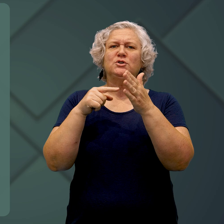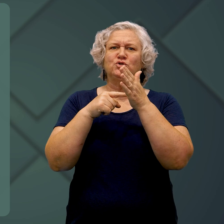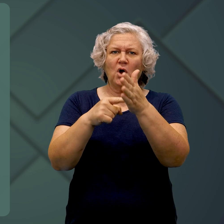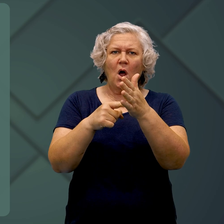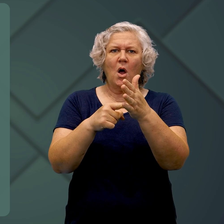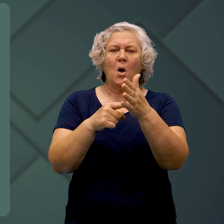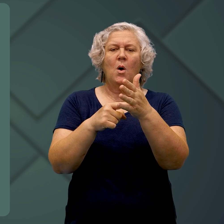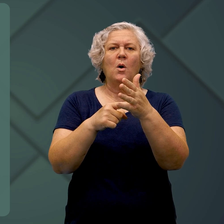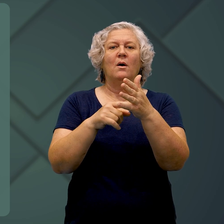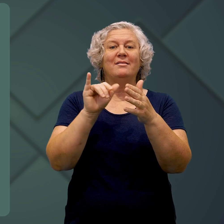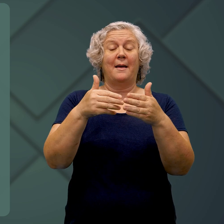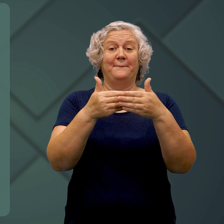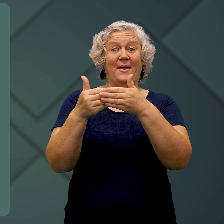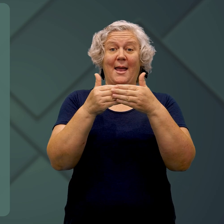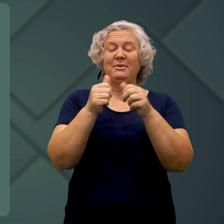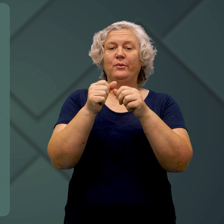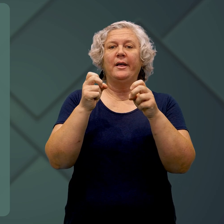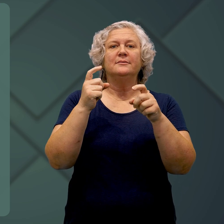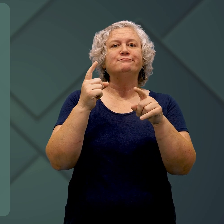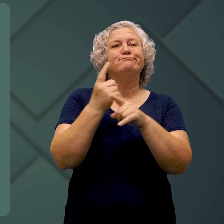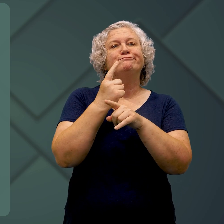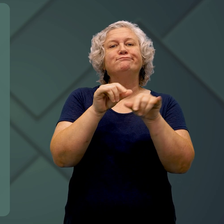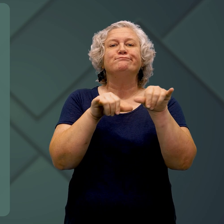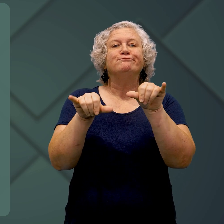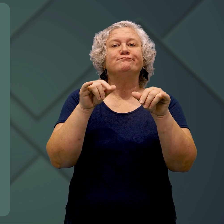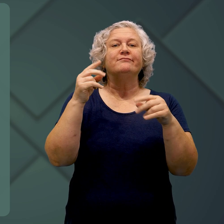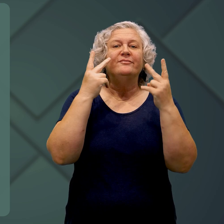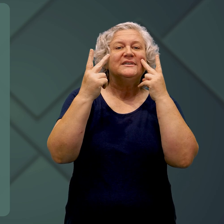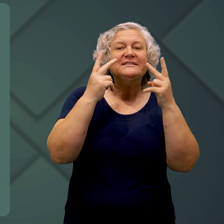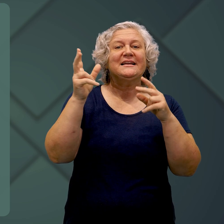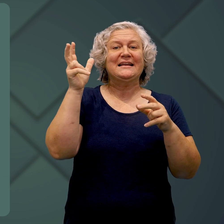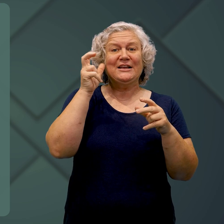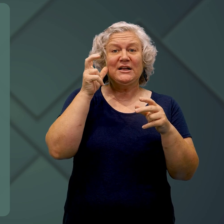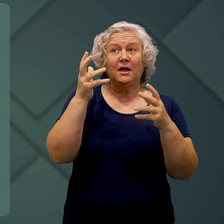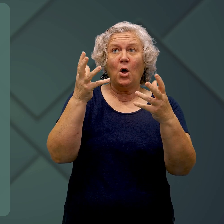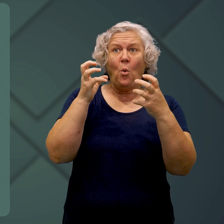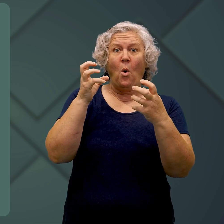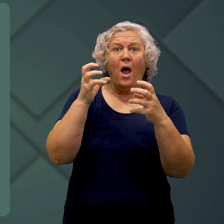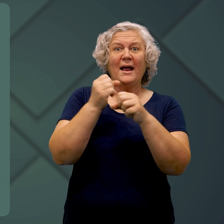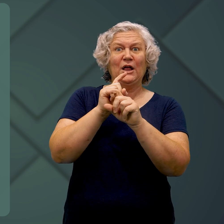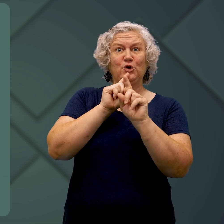And studies have shown babies that have typical vision and hearing